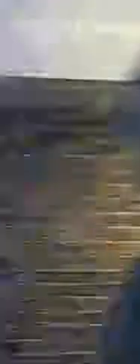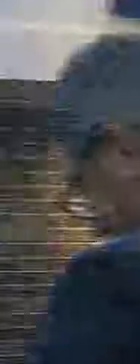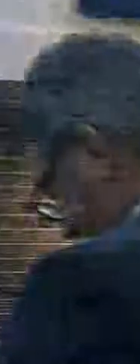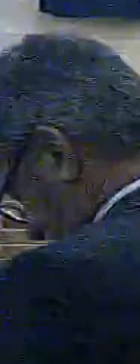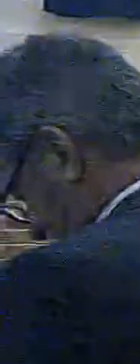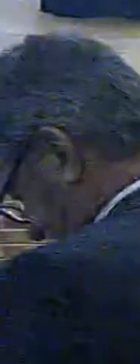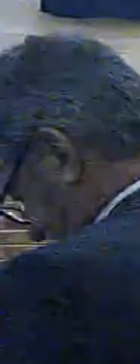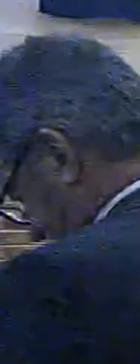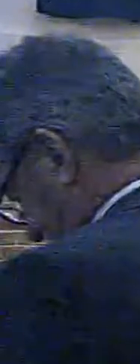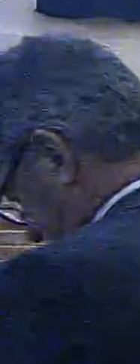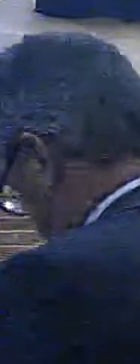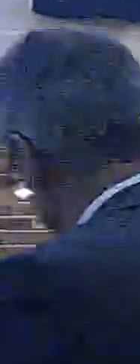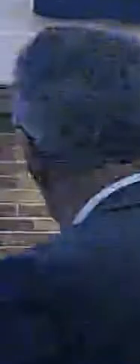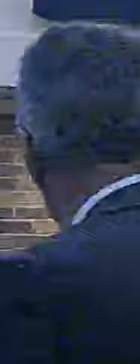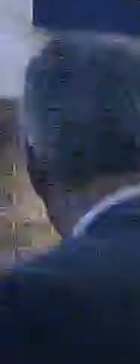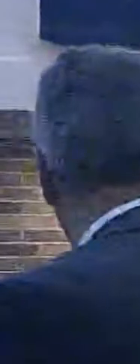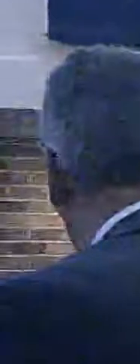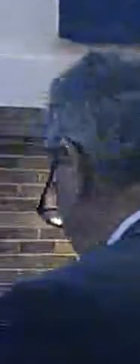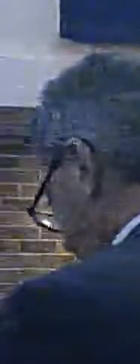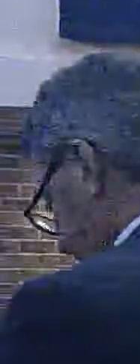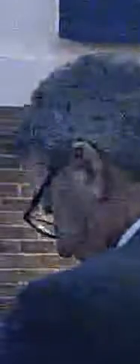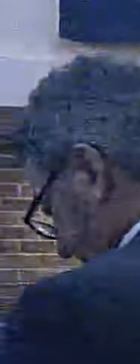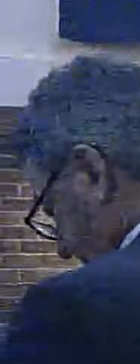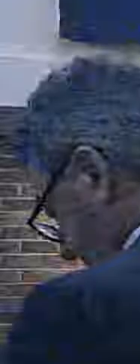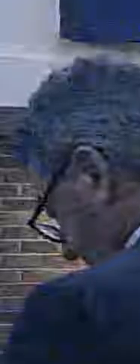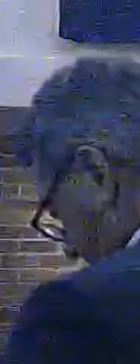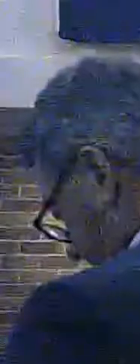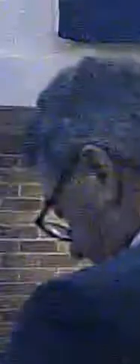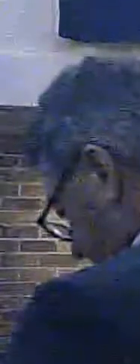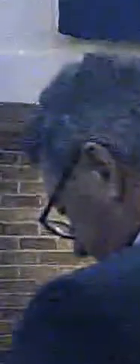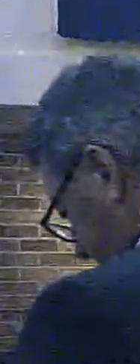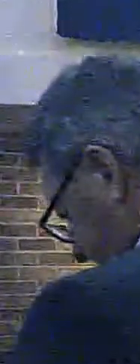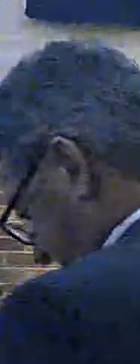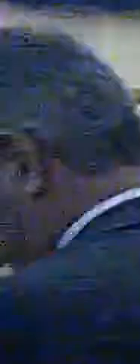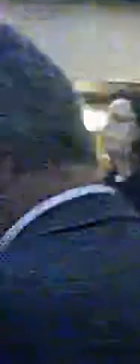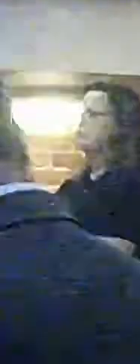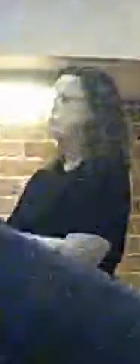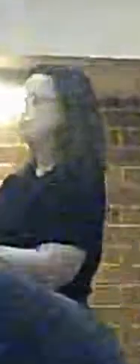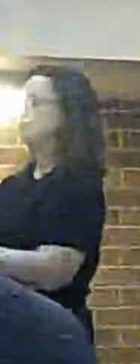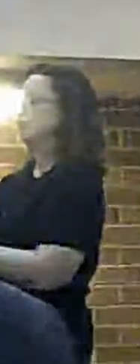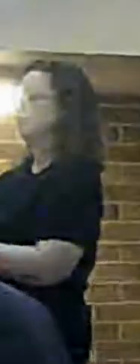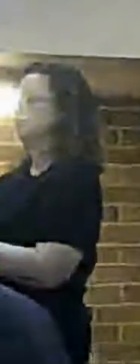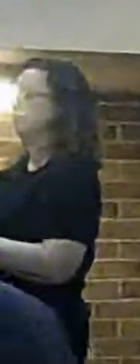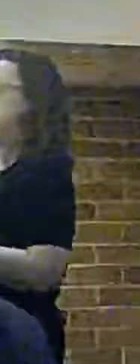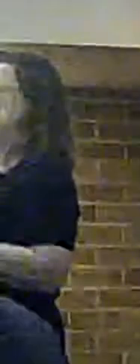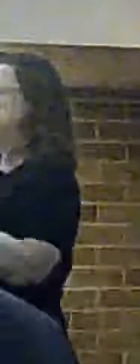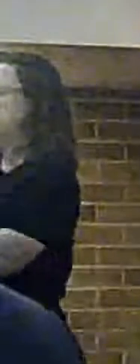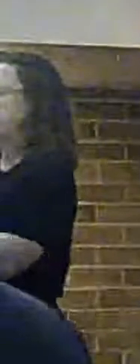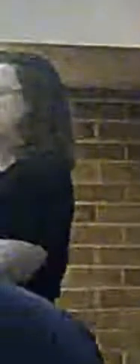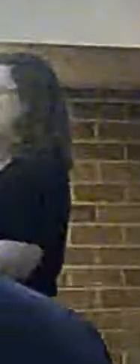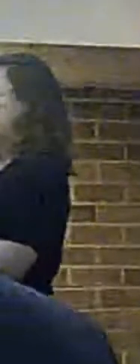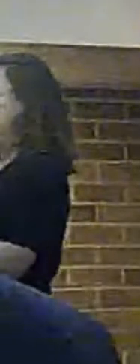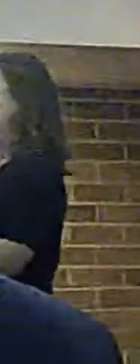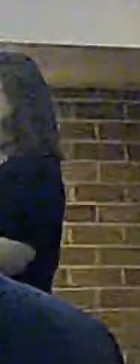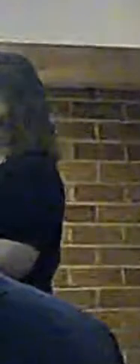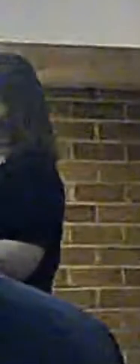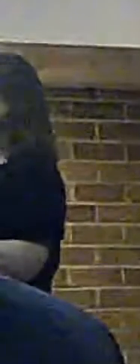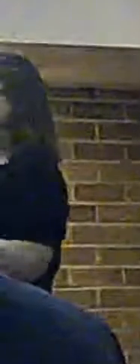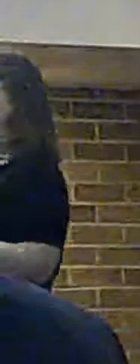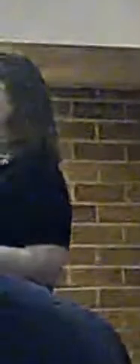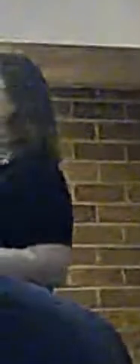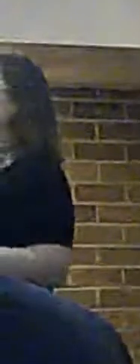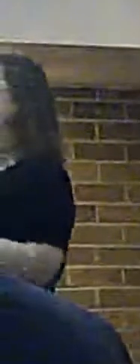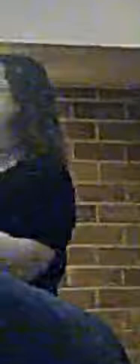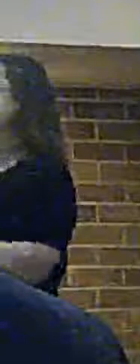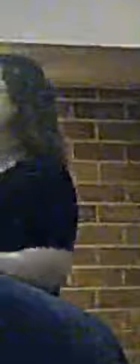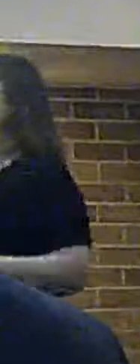Let me respond to that, Peter. That is absolutely correct. I wrote that before and I made that clear. What the Fire and Rescue Authority, of